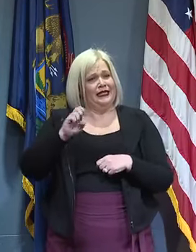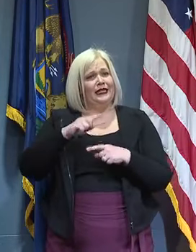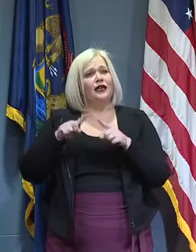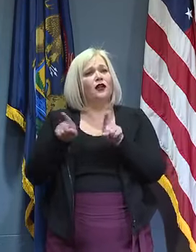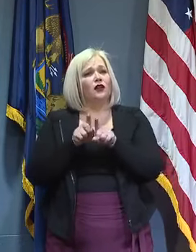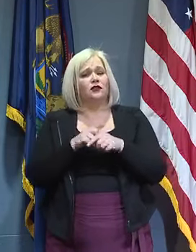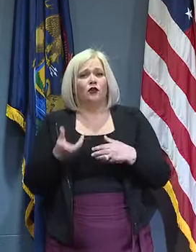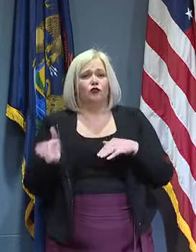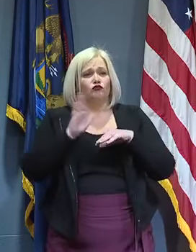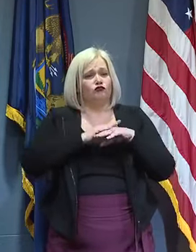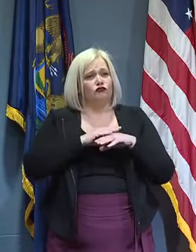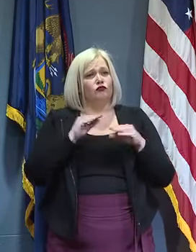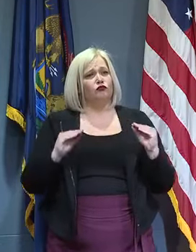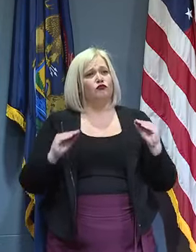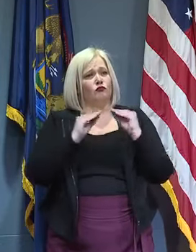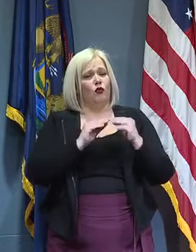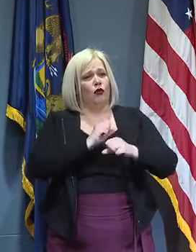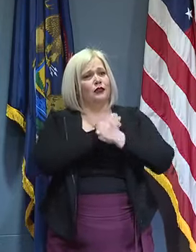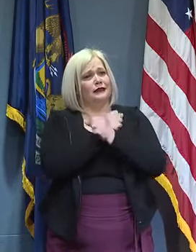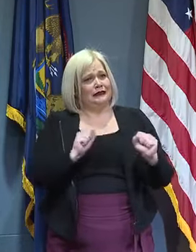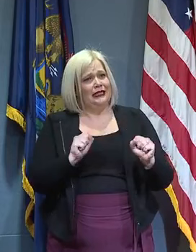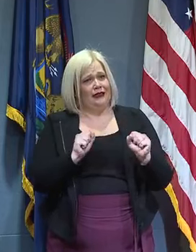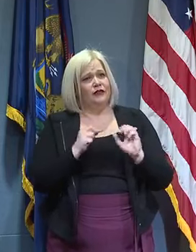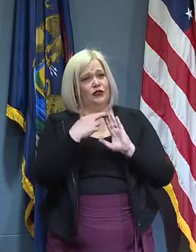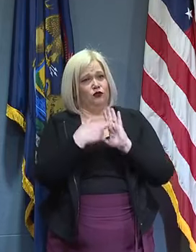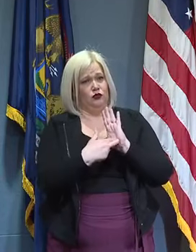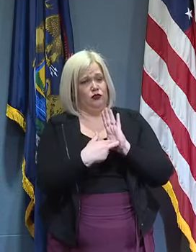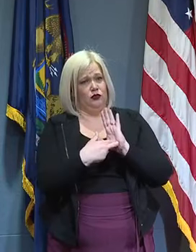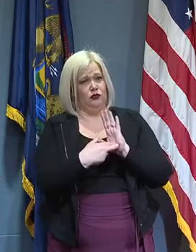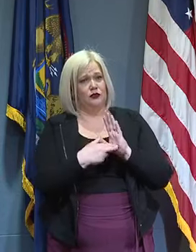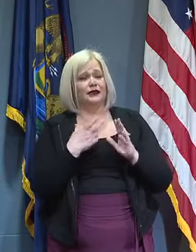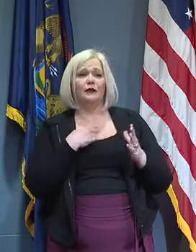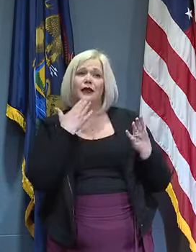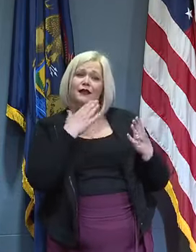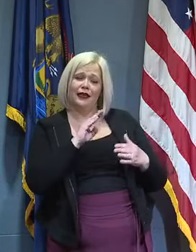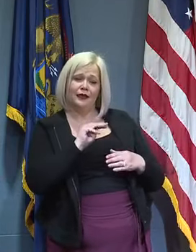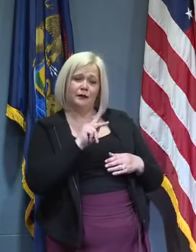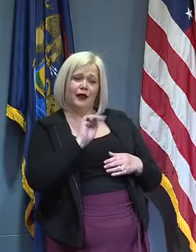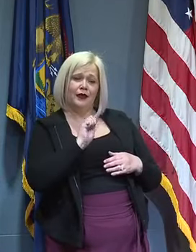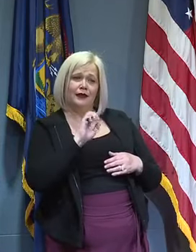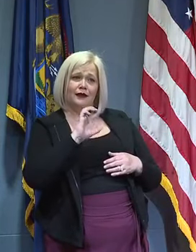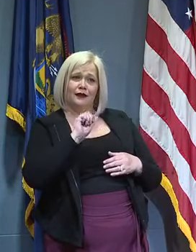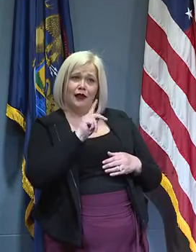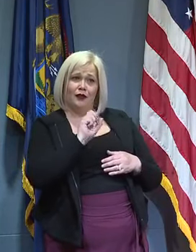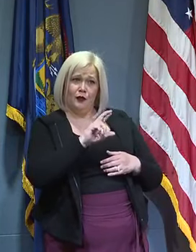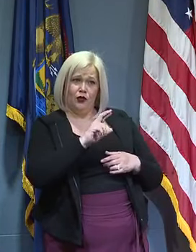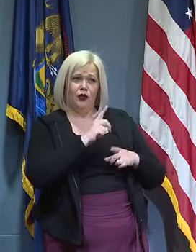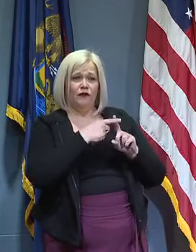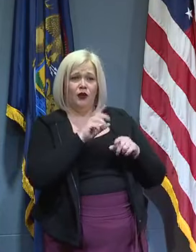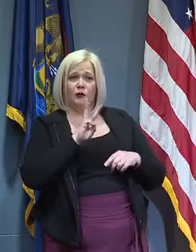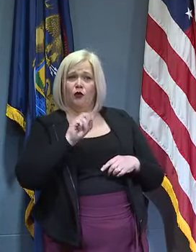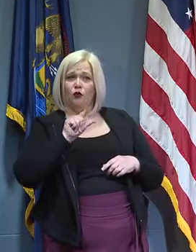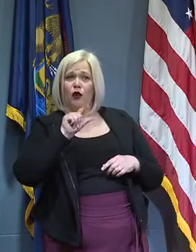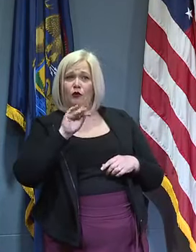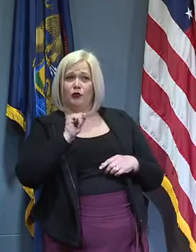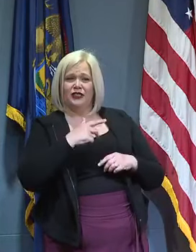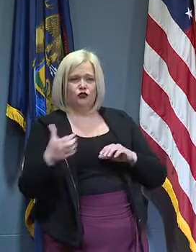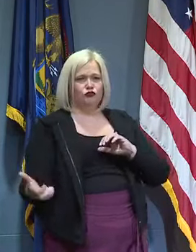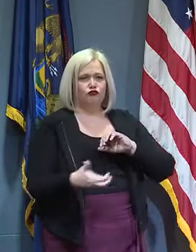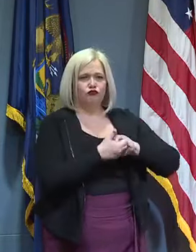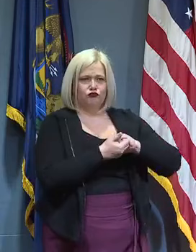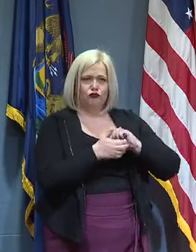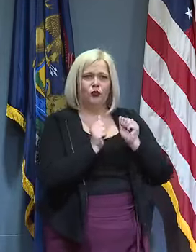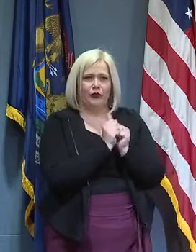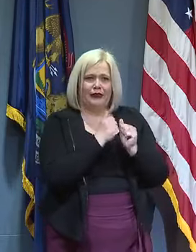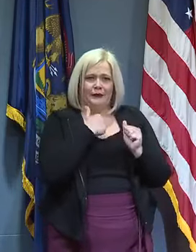safety protocol as needed. I'd like to thank Mike Haller of Detroit-based Wallbridge, who partnered with me in canvassing the industry